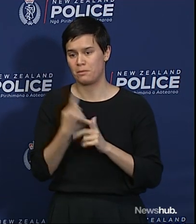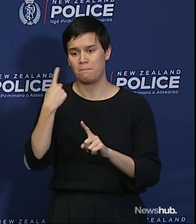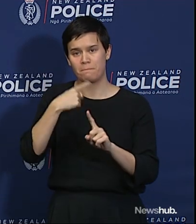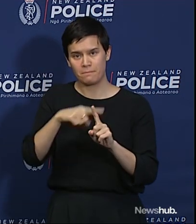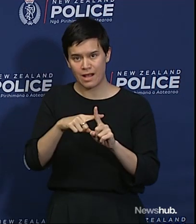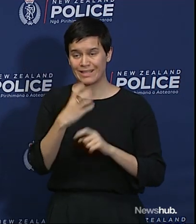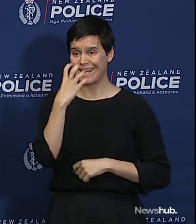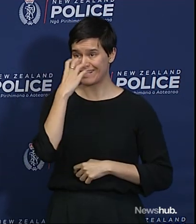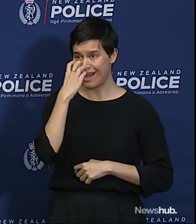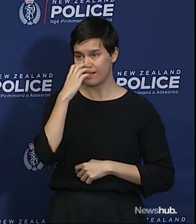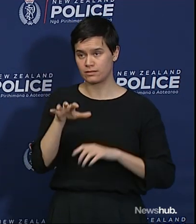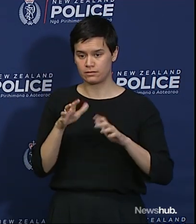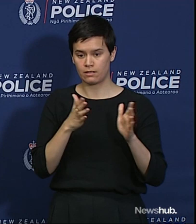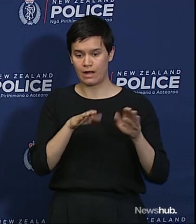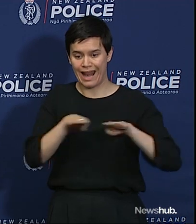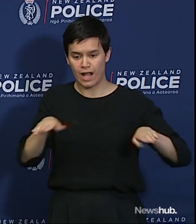at the moment.